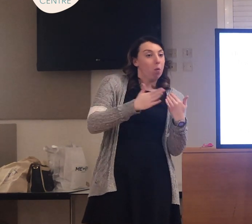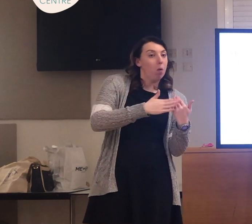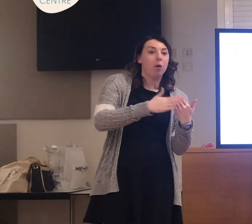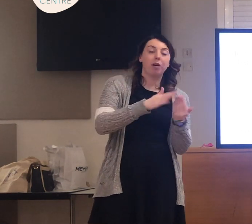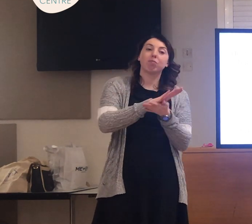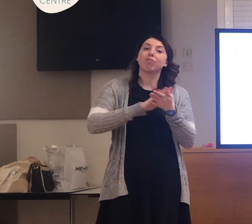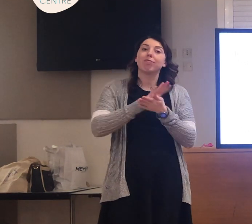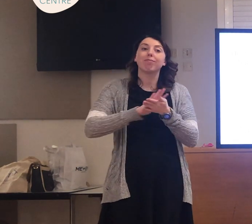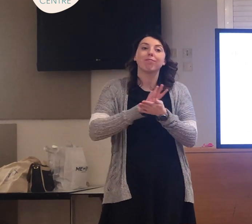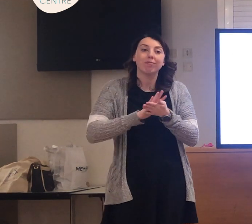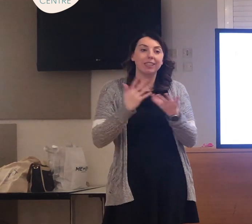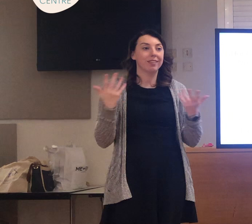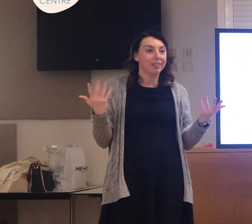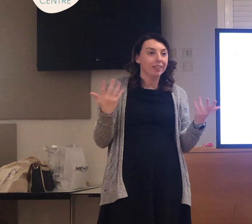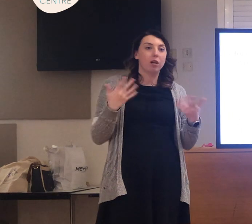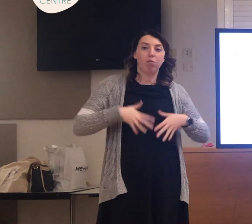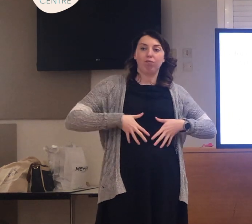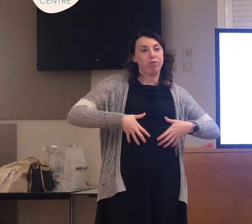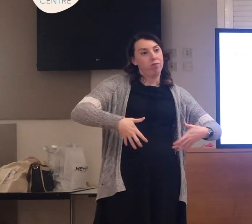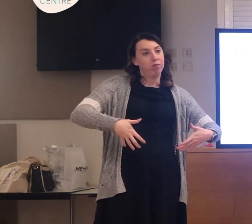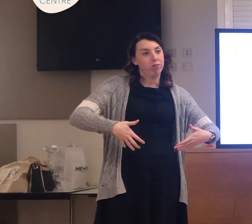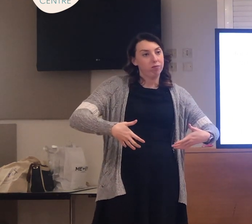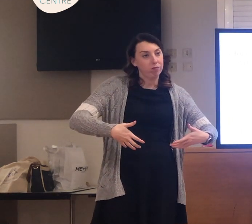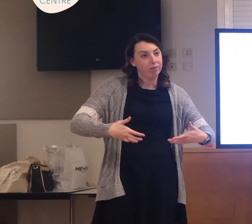cannot do anything other than gain weight.